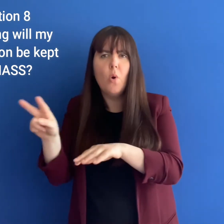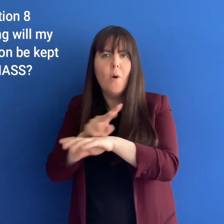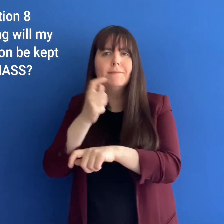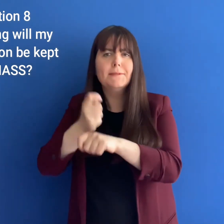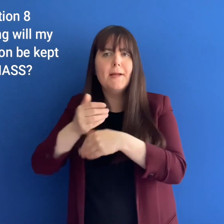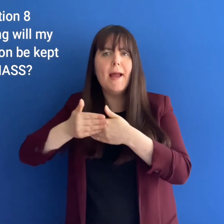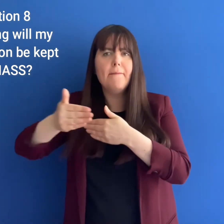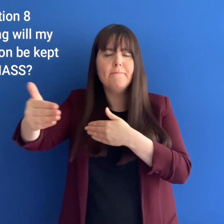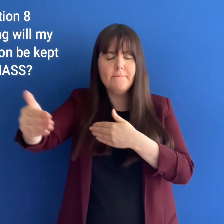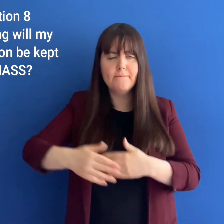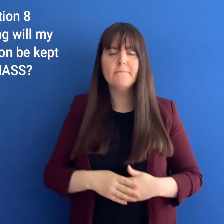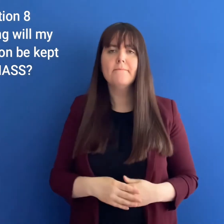over time.